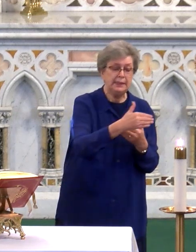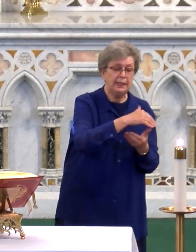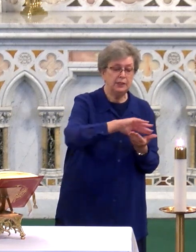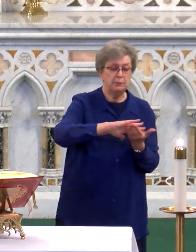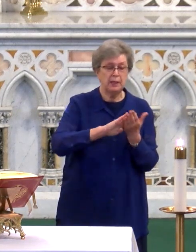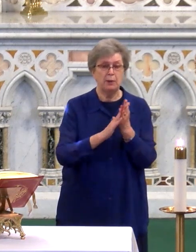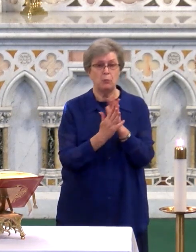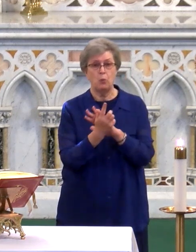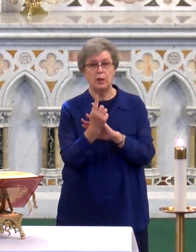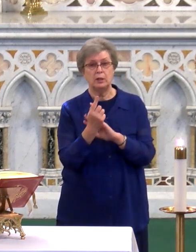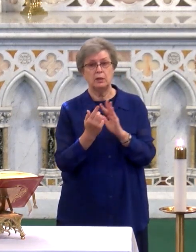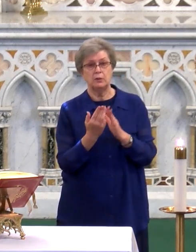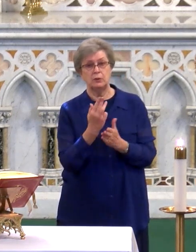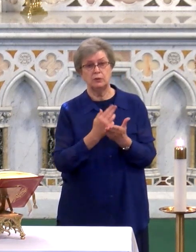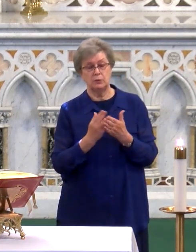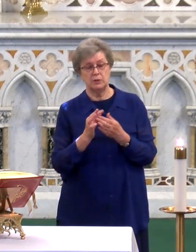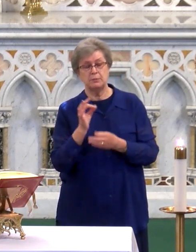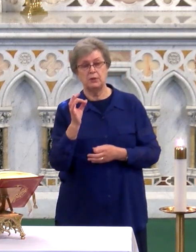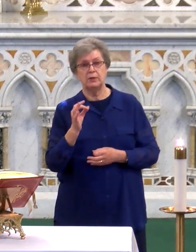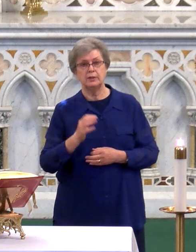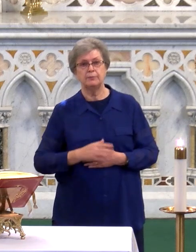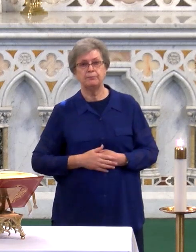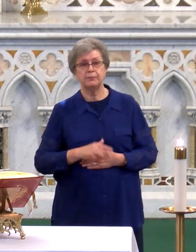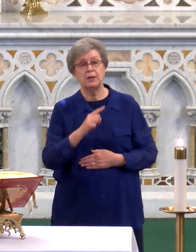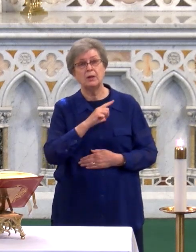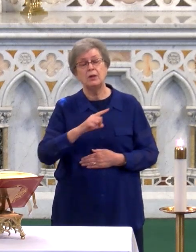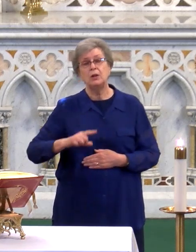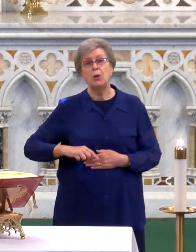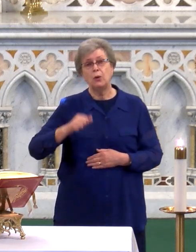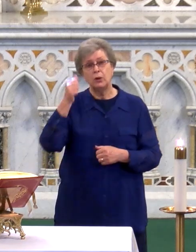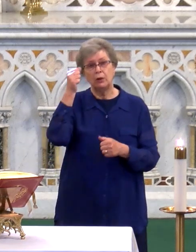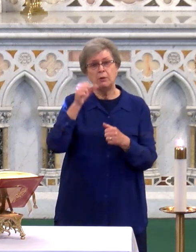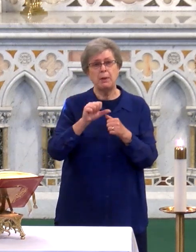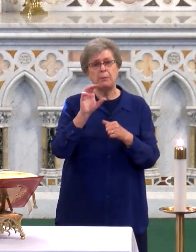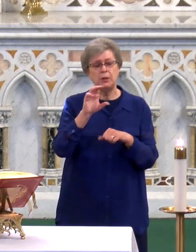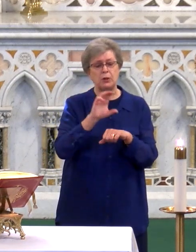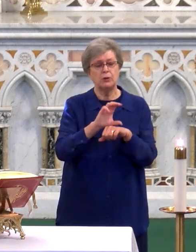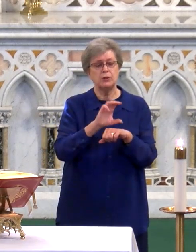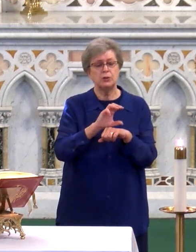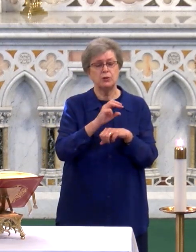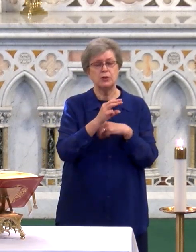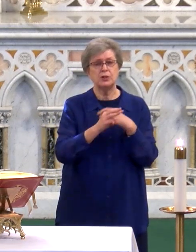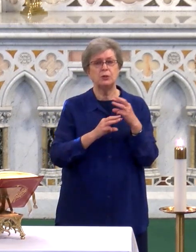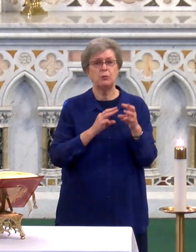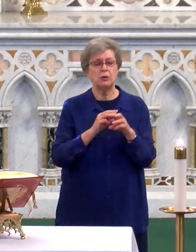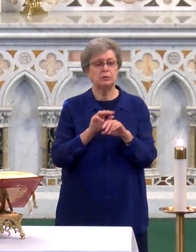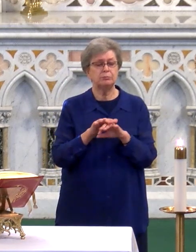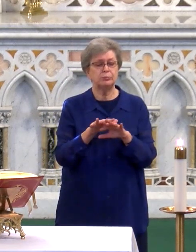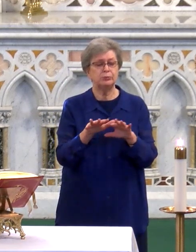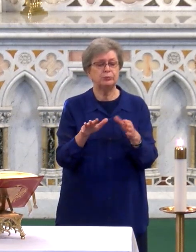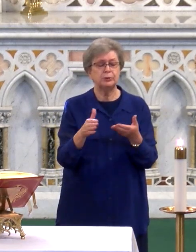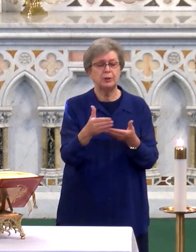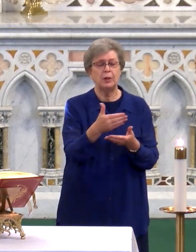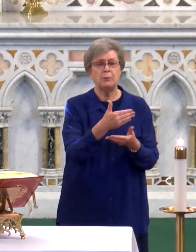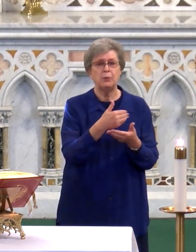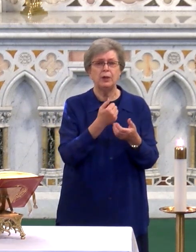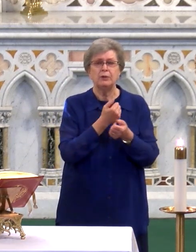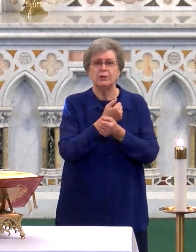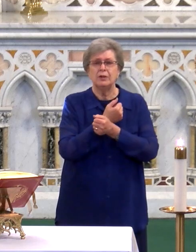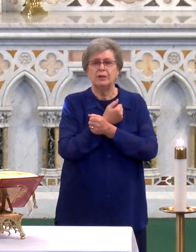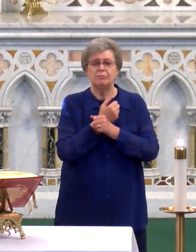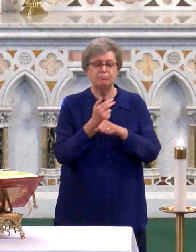Holy Spirit. Lord, remember your church spread throughout the world, and bring her to the fullness of